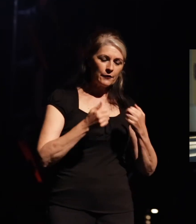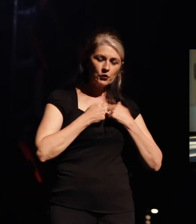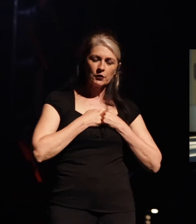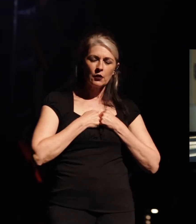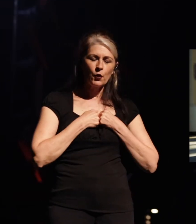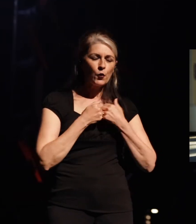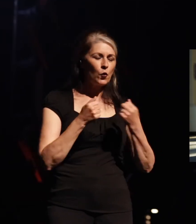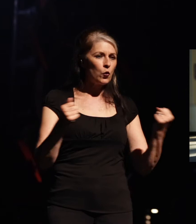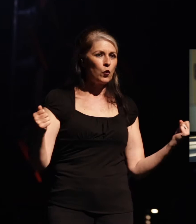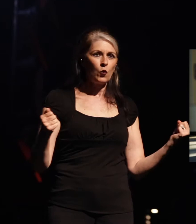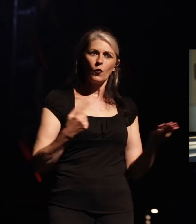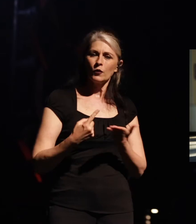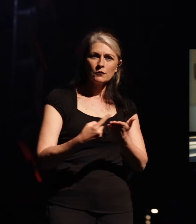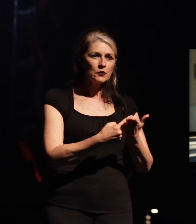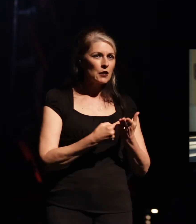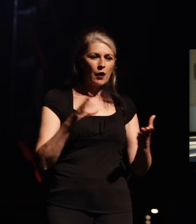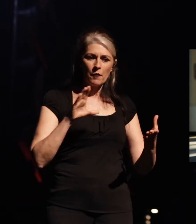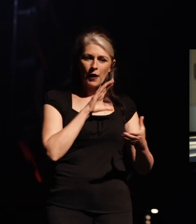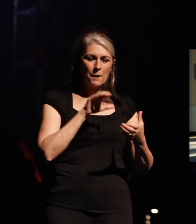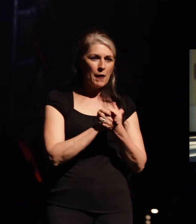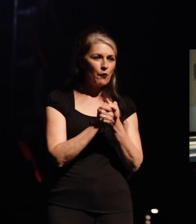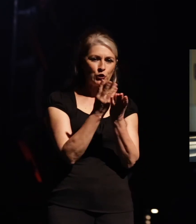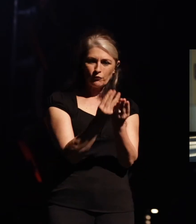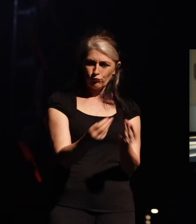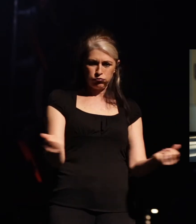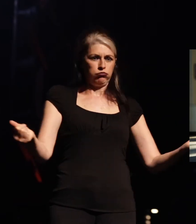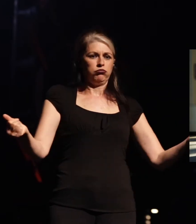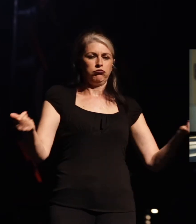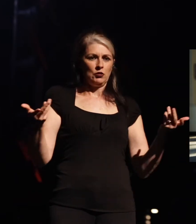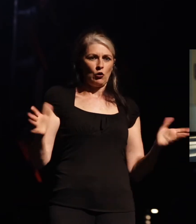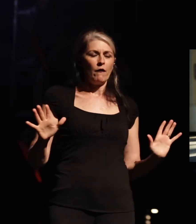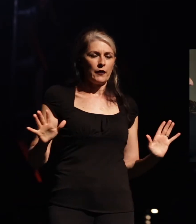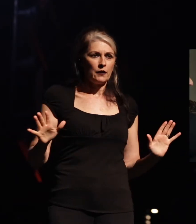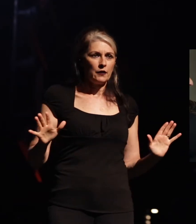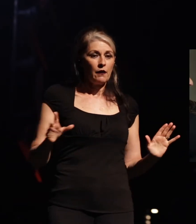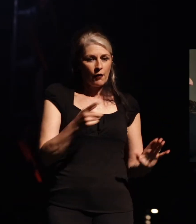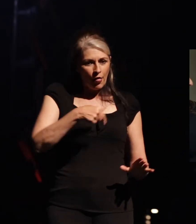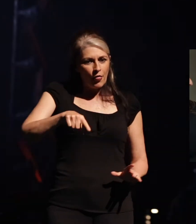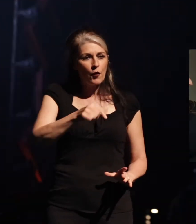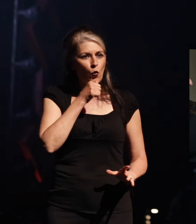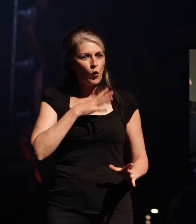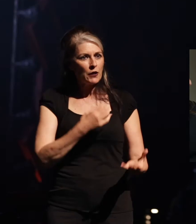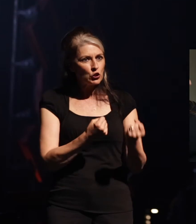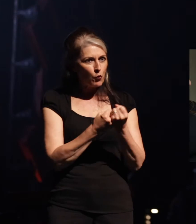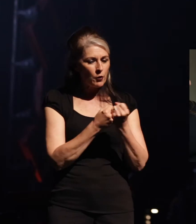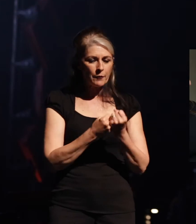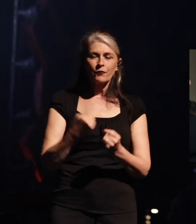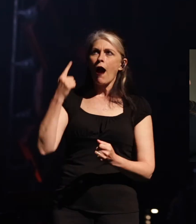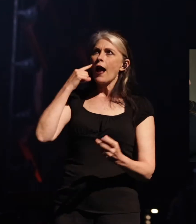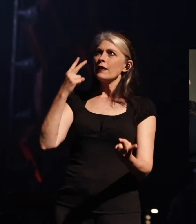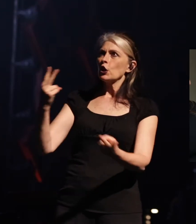talk about our marriage dissolving, and they supported me. And I think looking back on